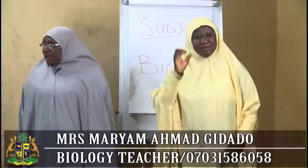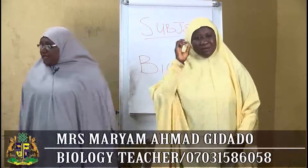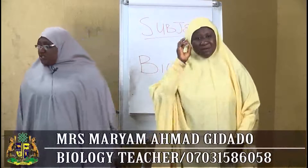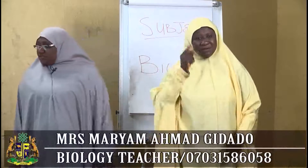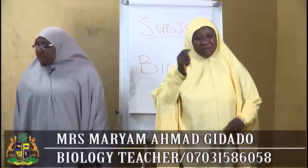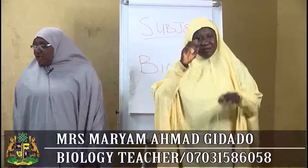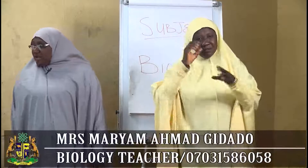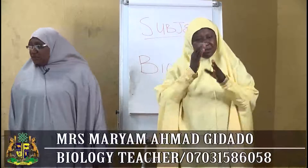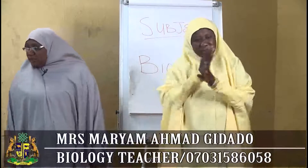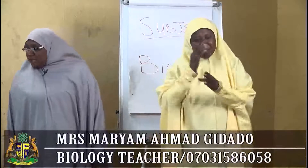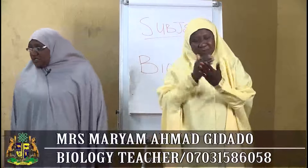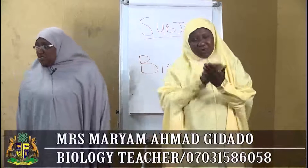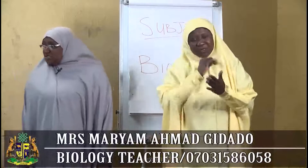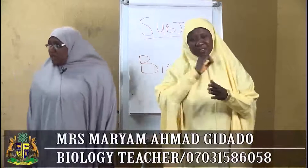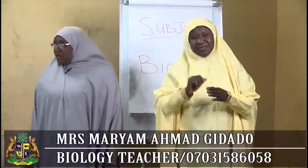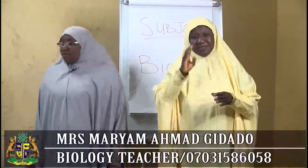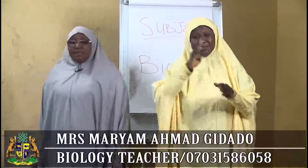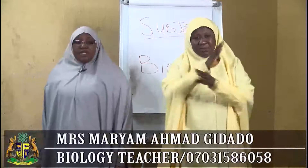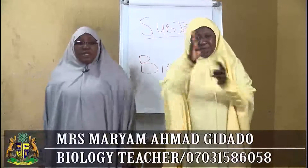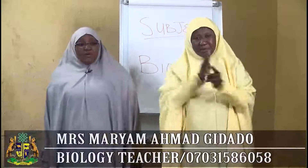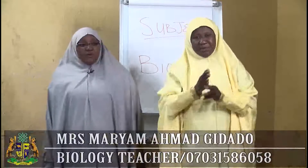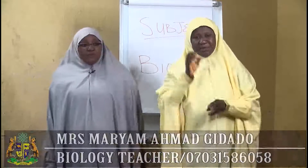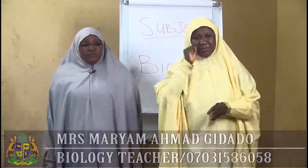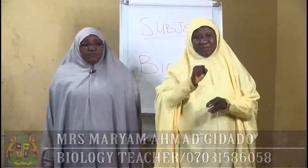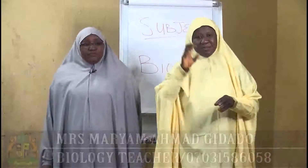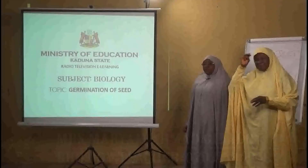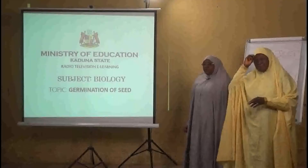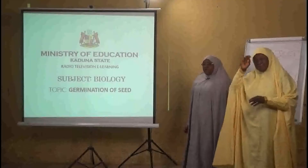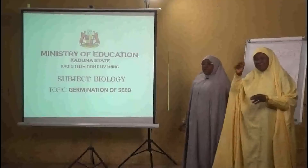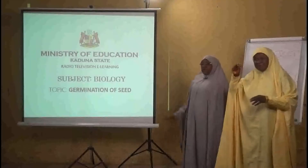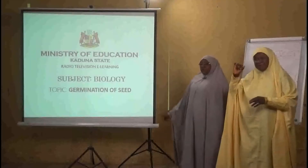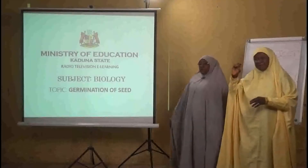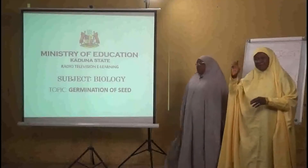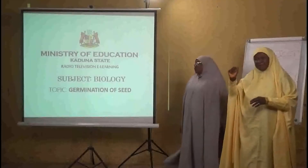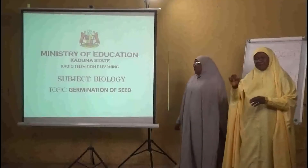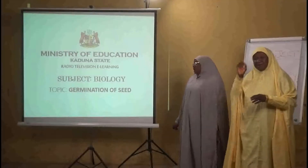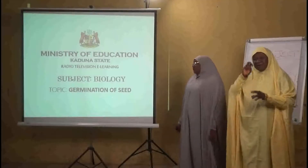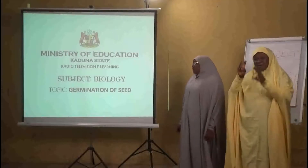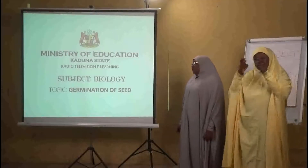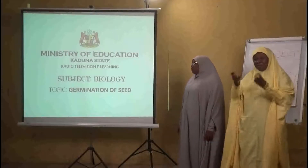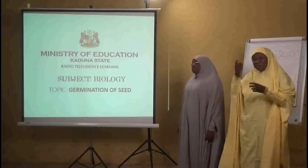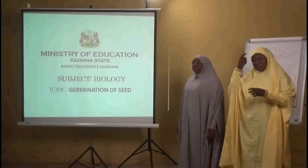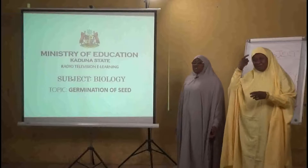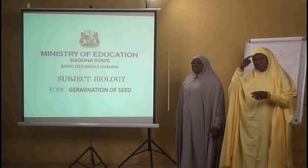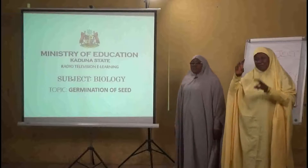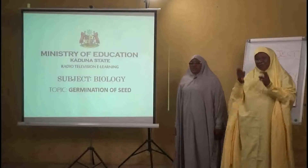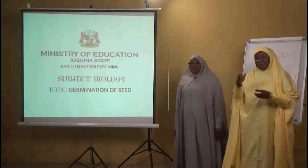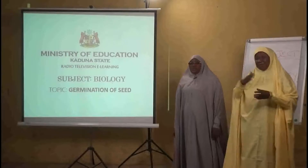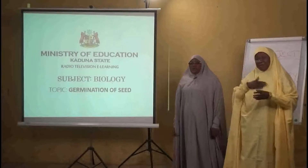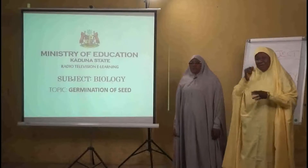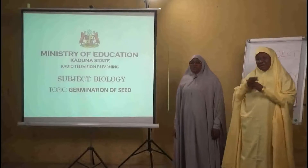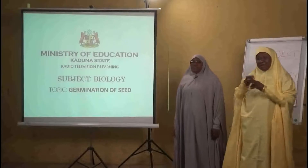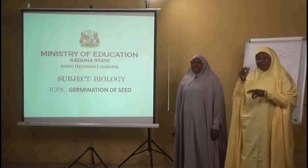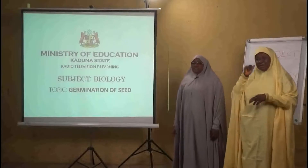is biology. I am your biology teacher, Mariam Ahmed Gidado. And our topic for today is going to be